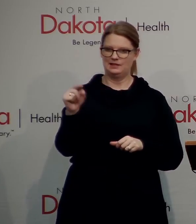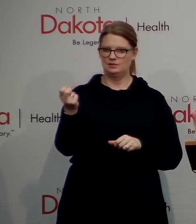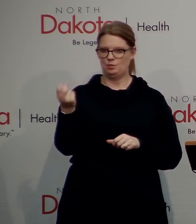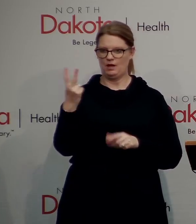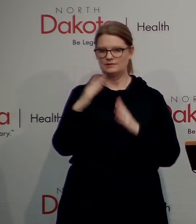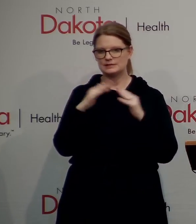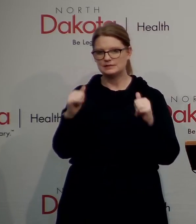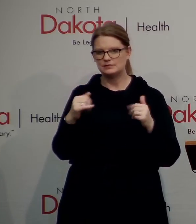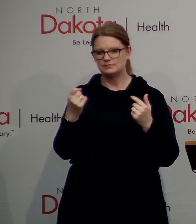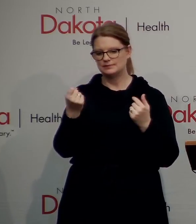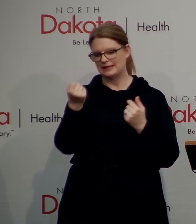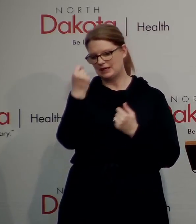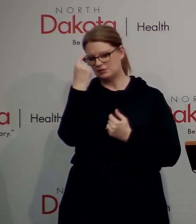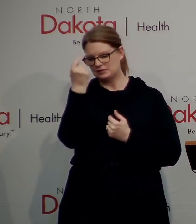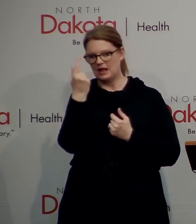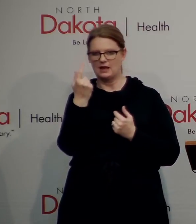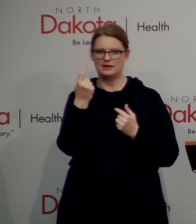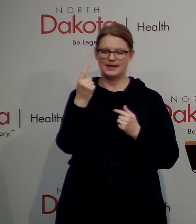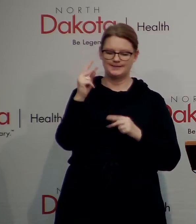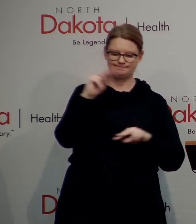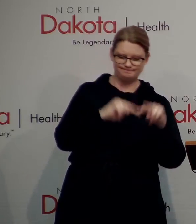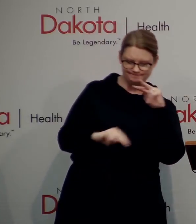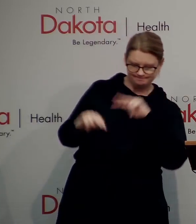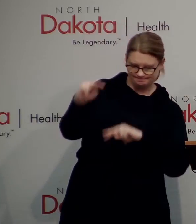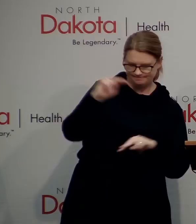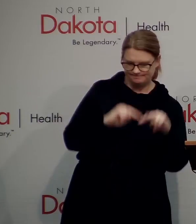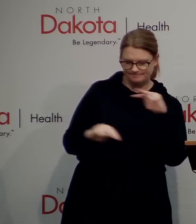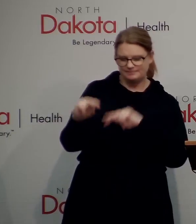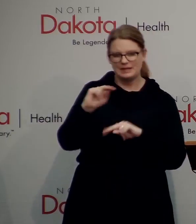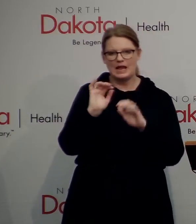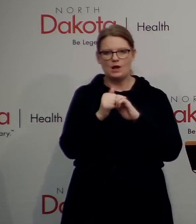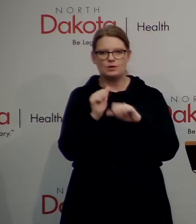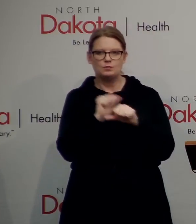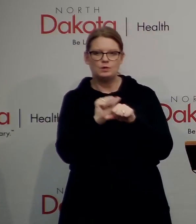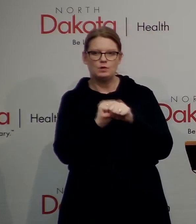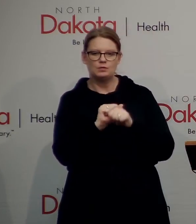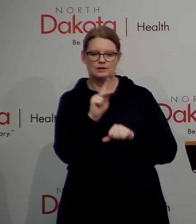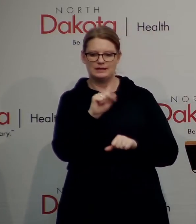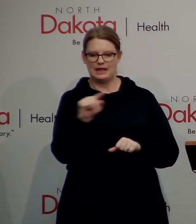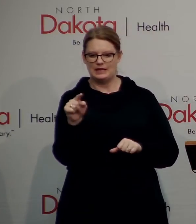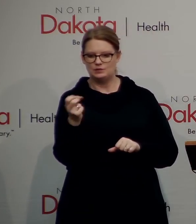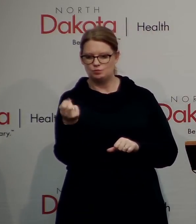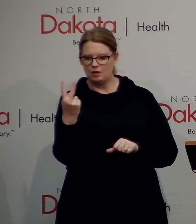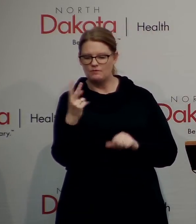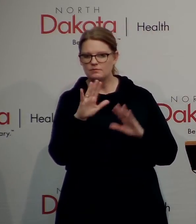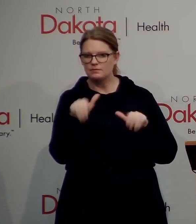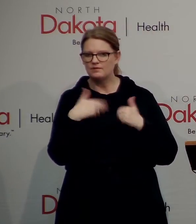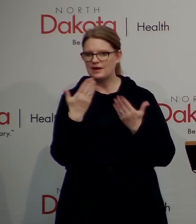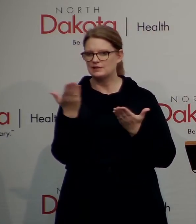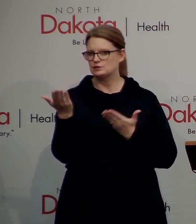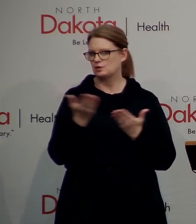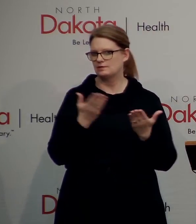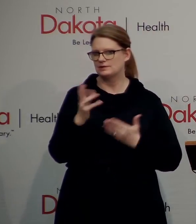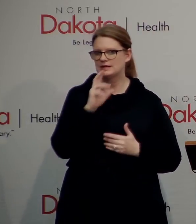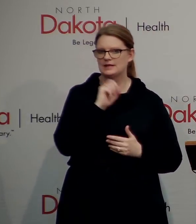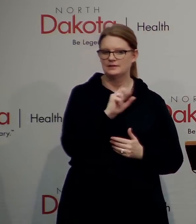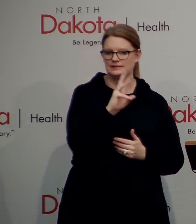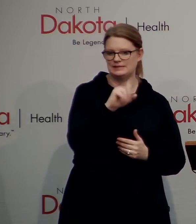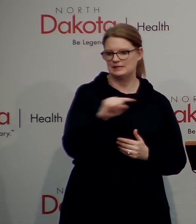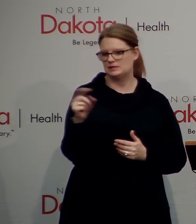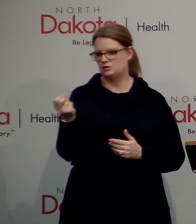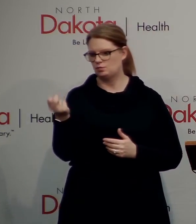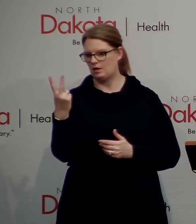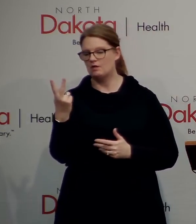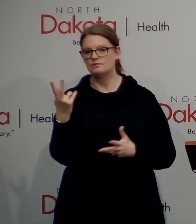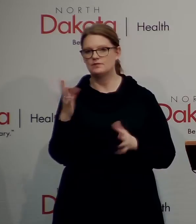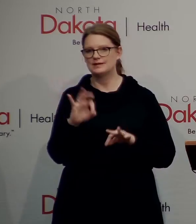to understand and evaluate how could we potentially collaborate with K-12 for providing services for 6 to 12 years old